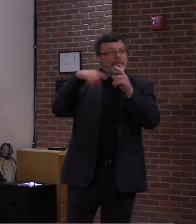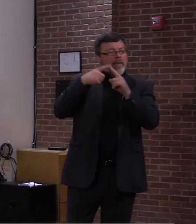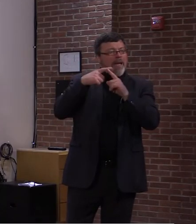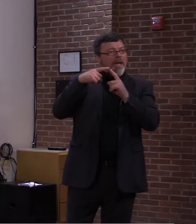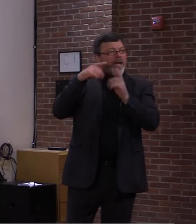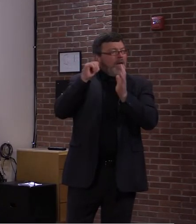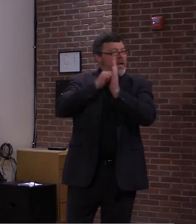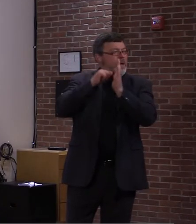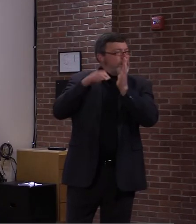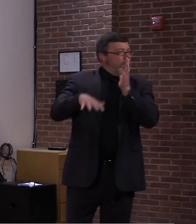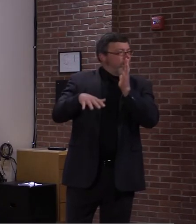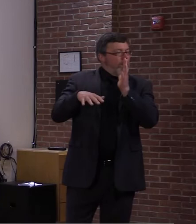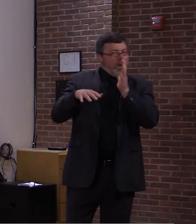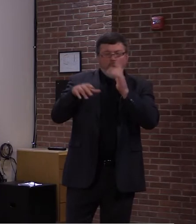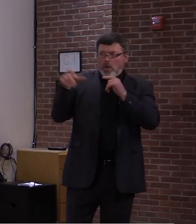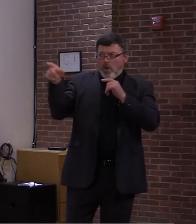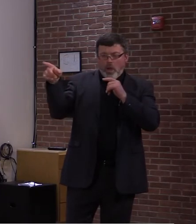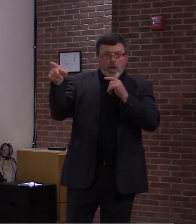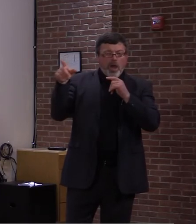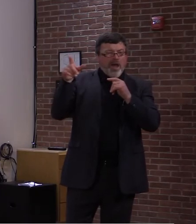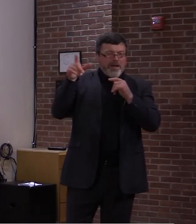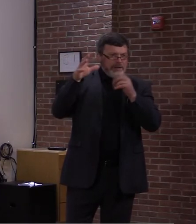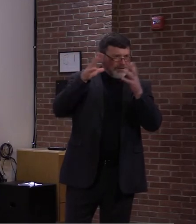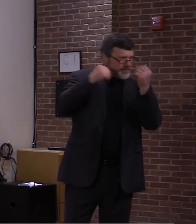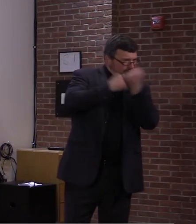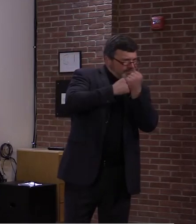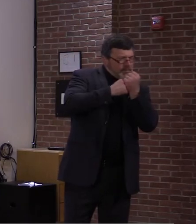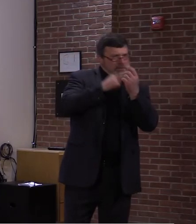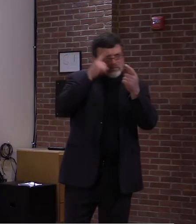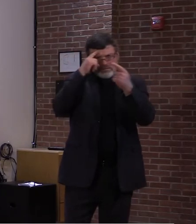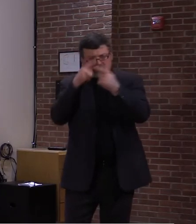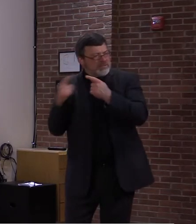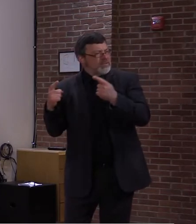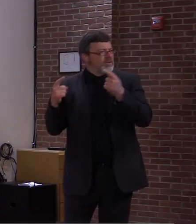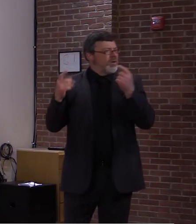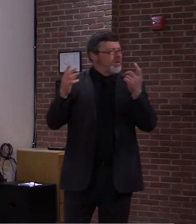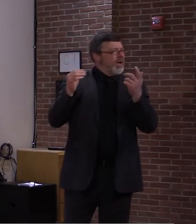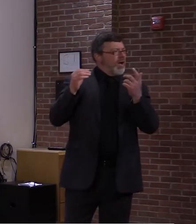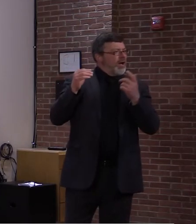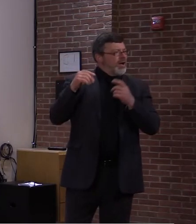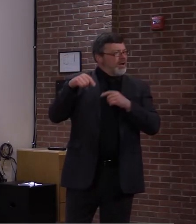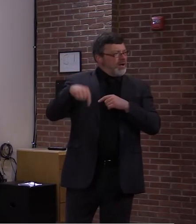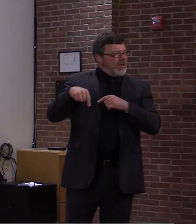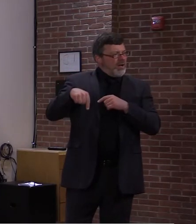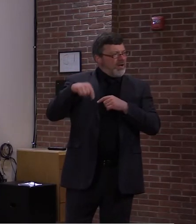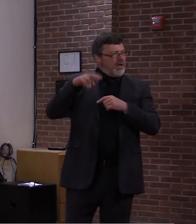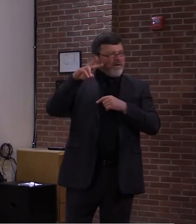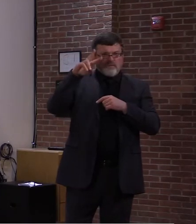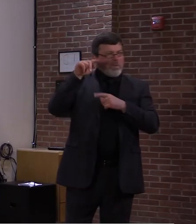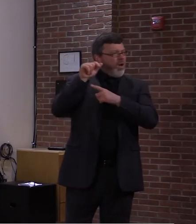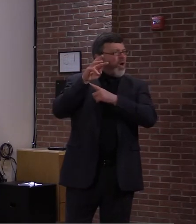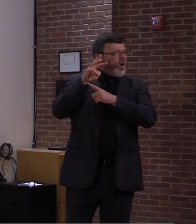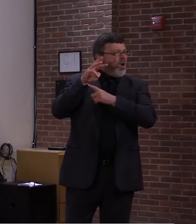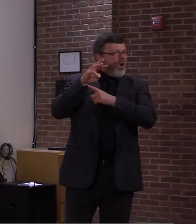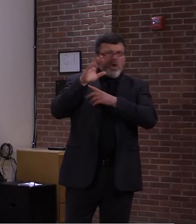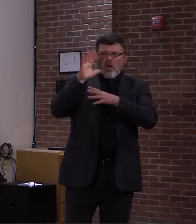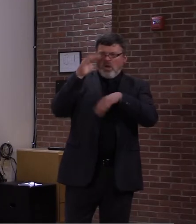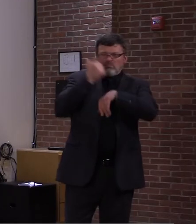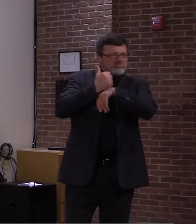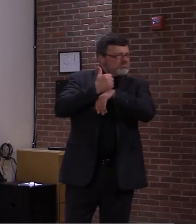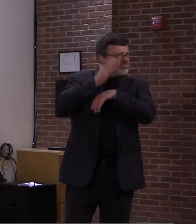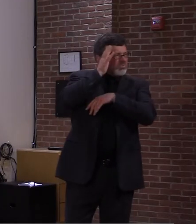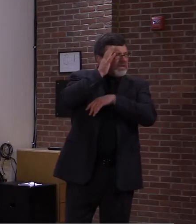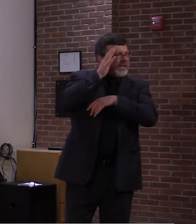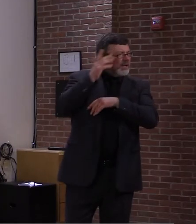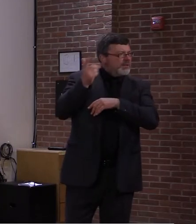legal in Vermont. But there's also a question of access, and we just had the clinic in the kingdom shut down. I'm wondering if you think